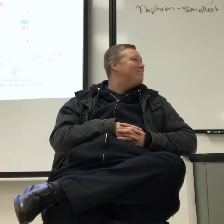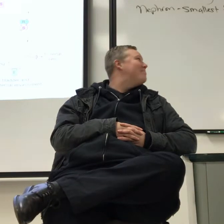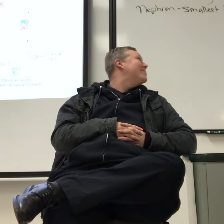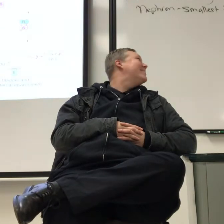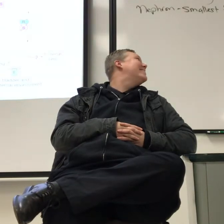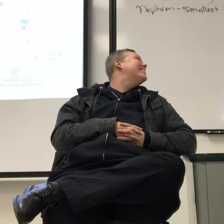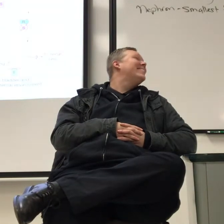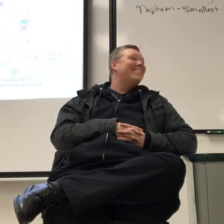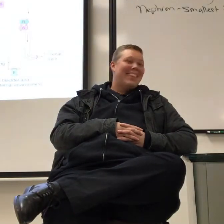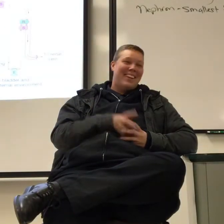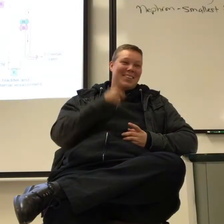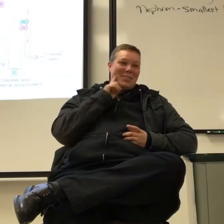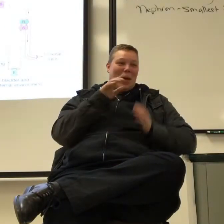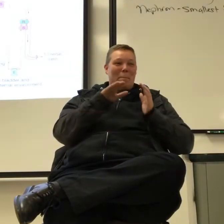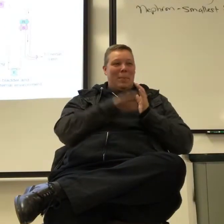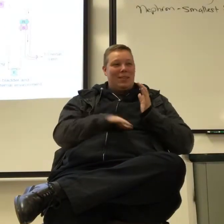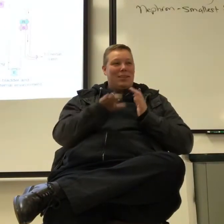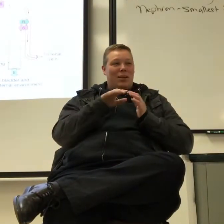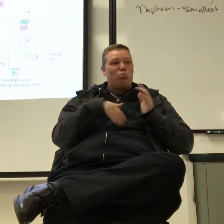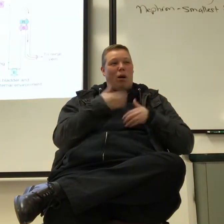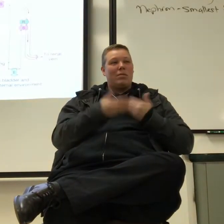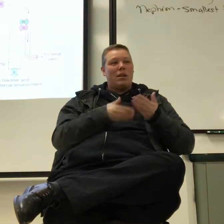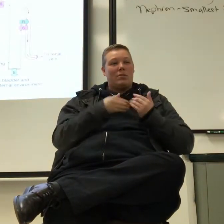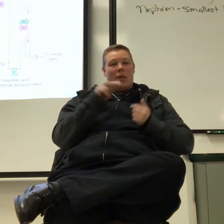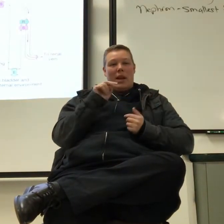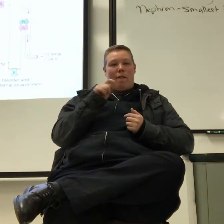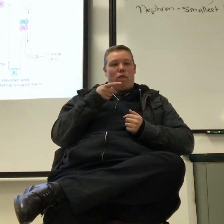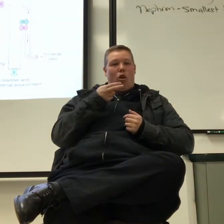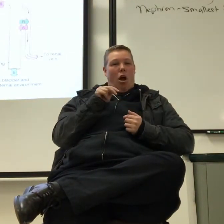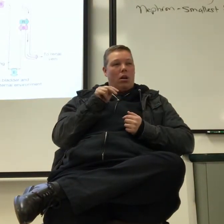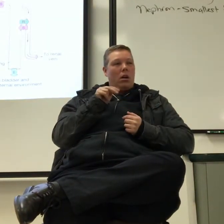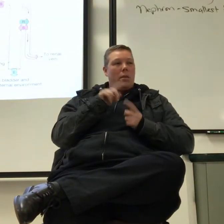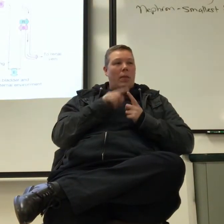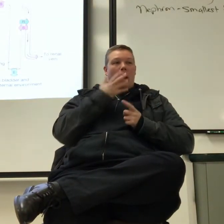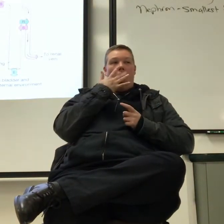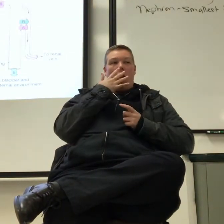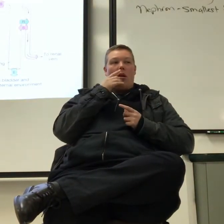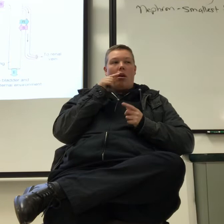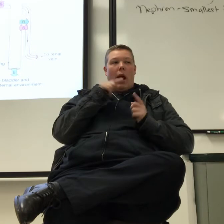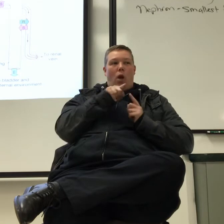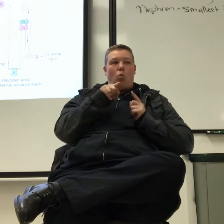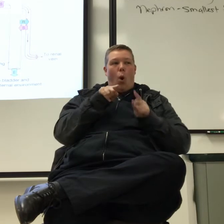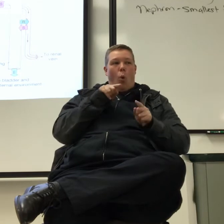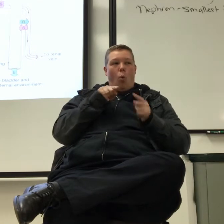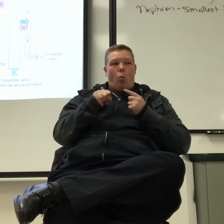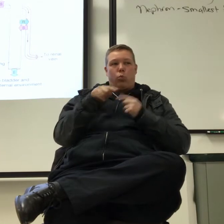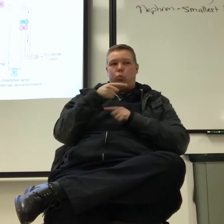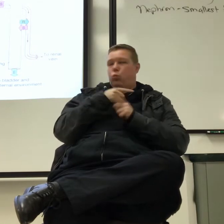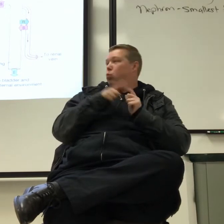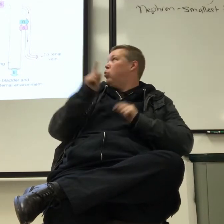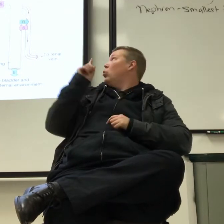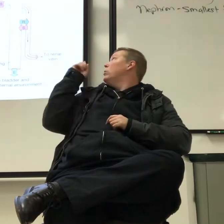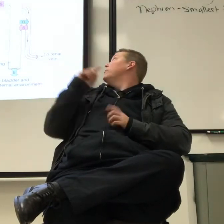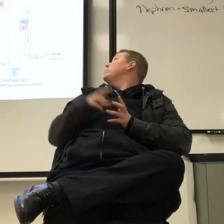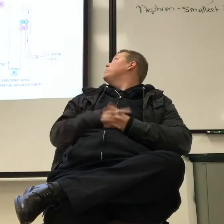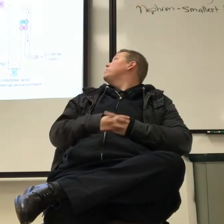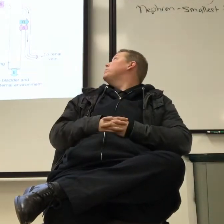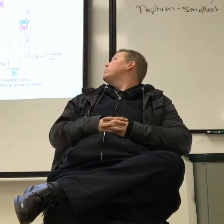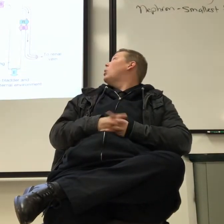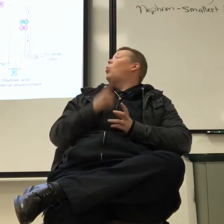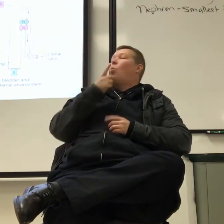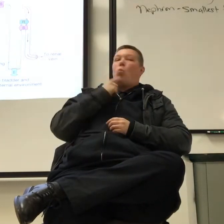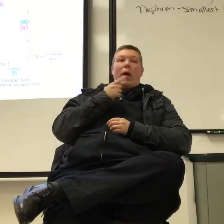And the basic processes of the nephron are shown with those colored arrows. The first arrow is filtration, that red